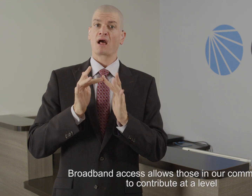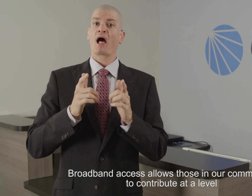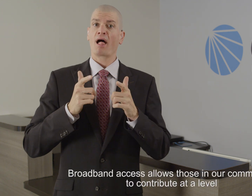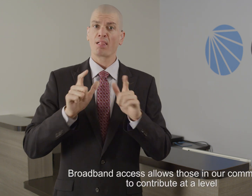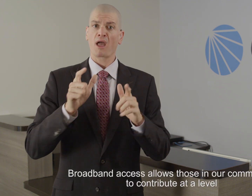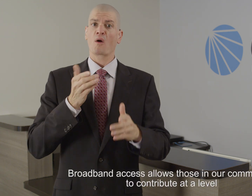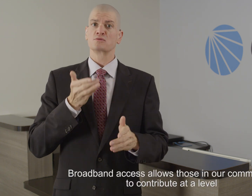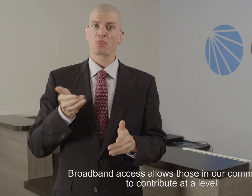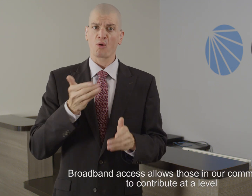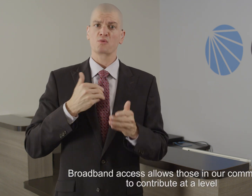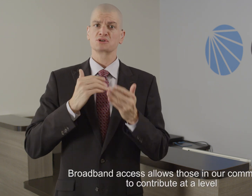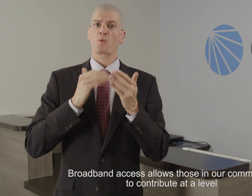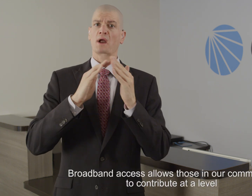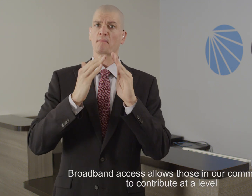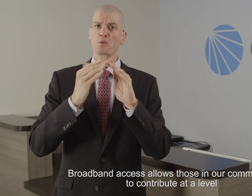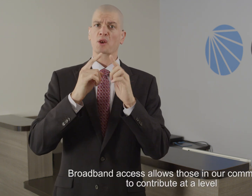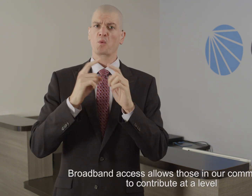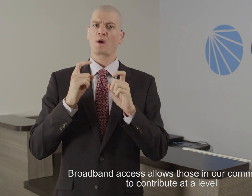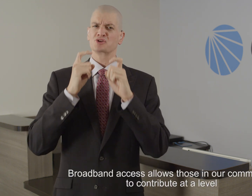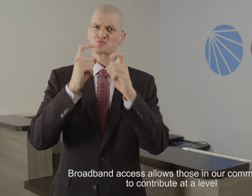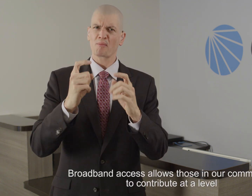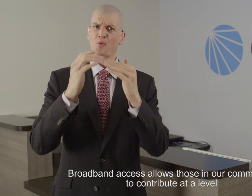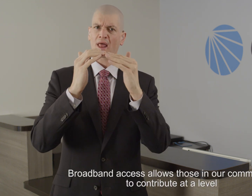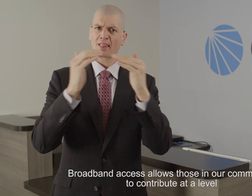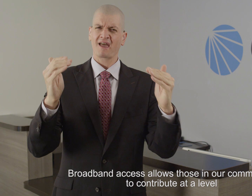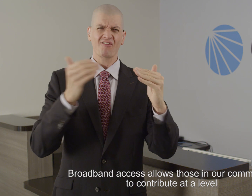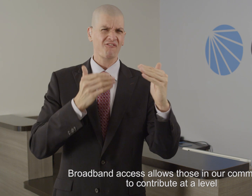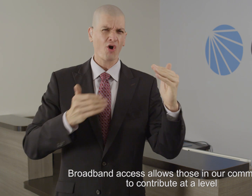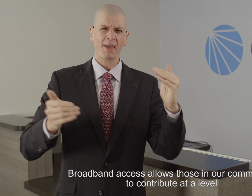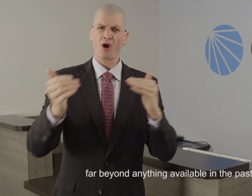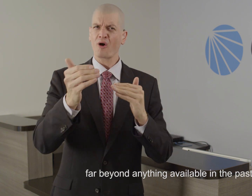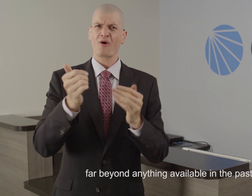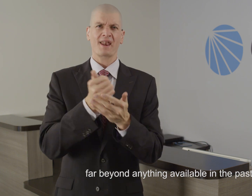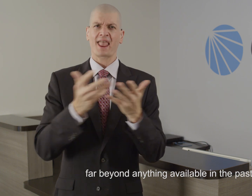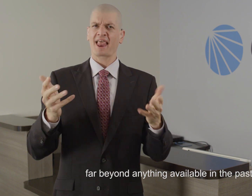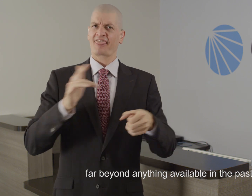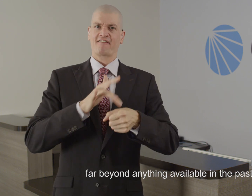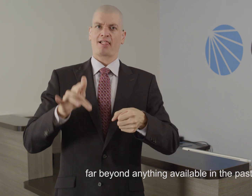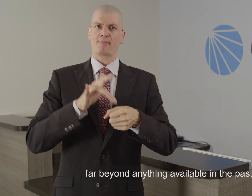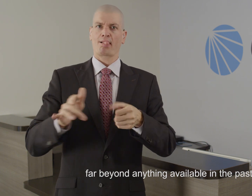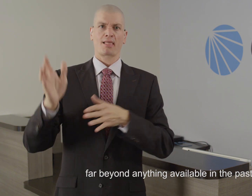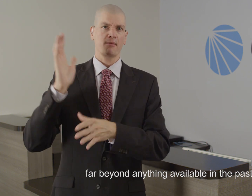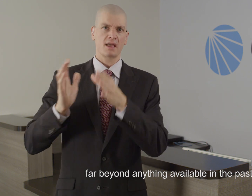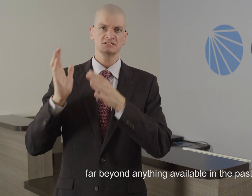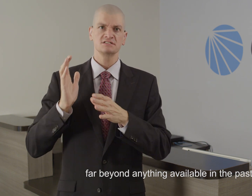Deaf Broadband access allows those in our community to contribute at a level far beyond anything available in the past.